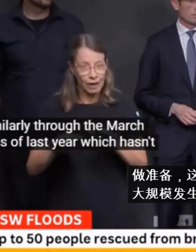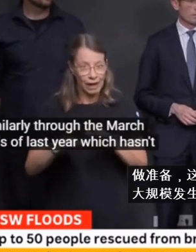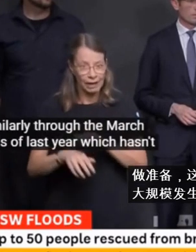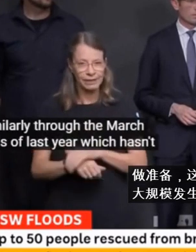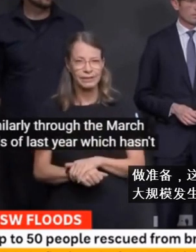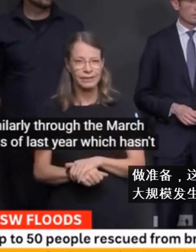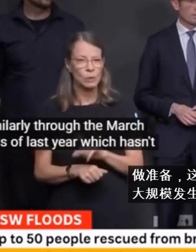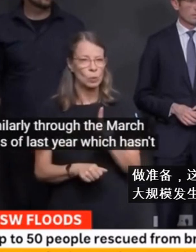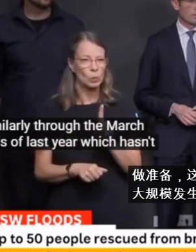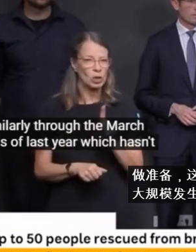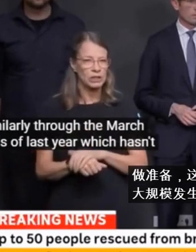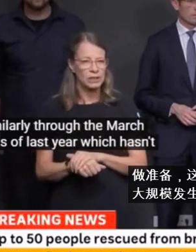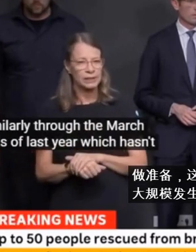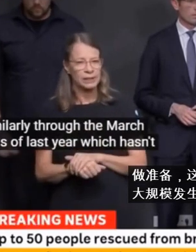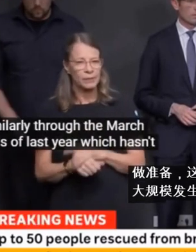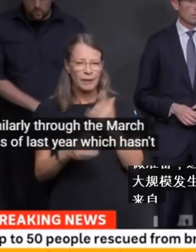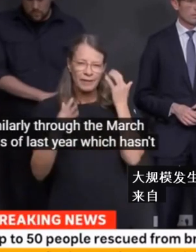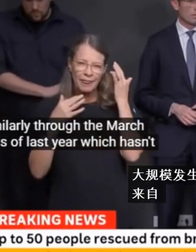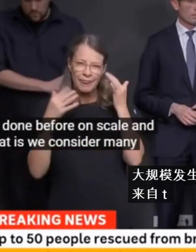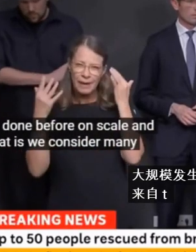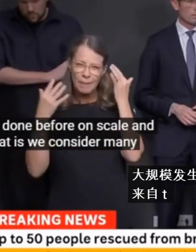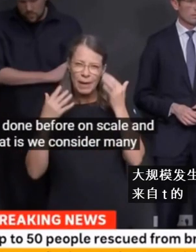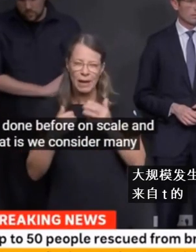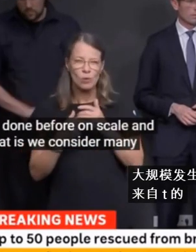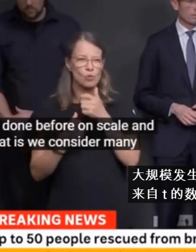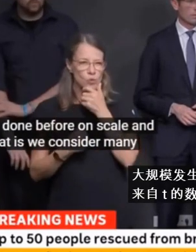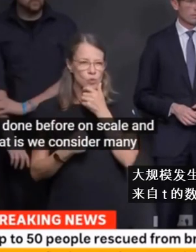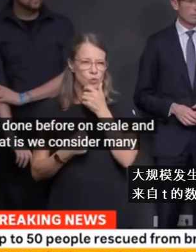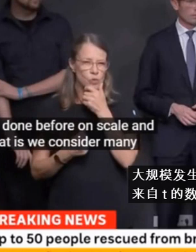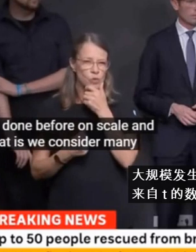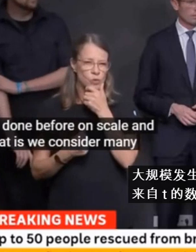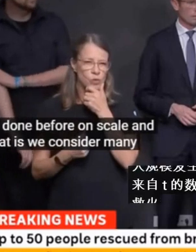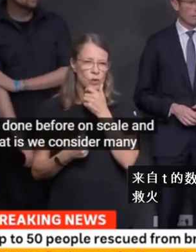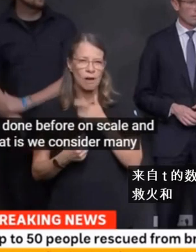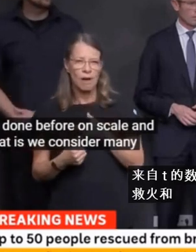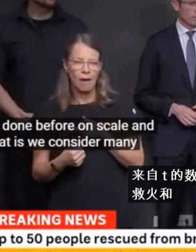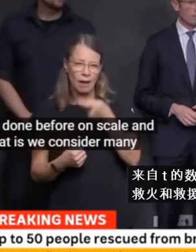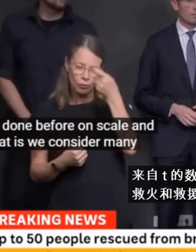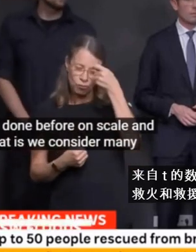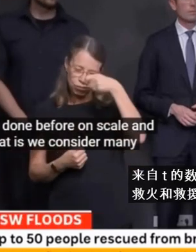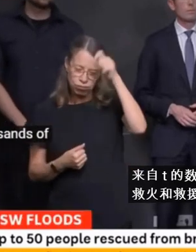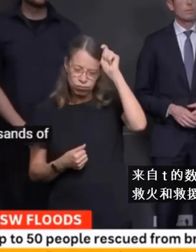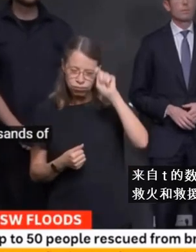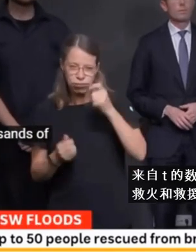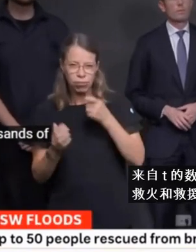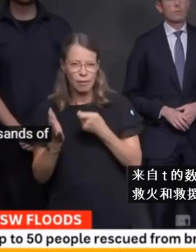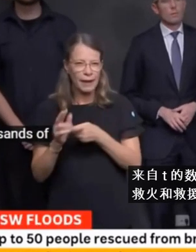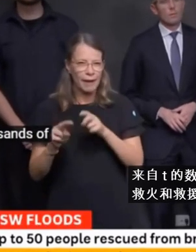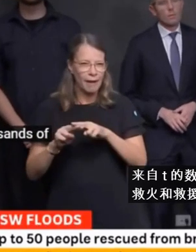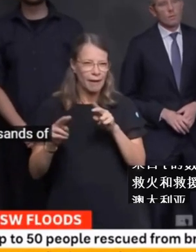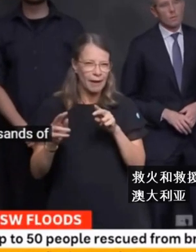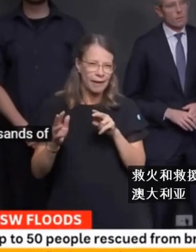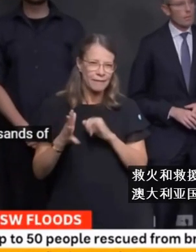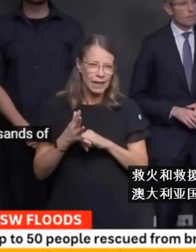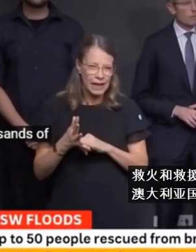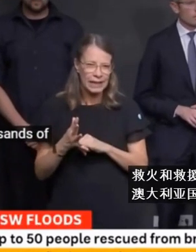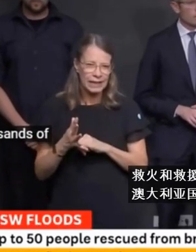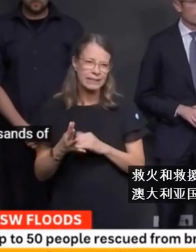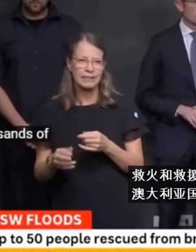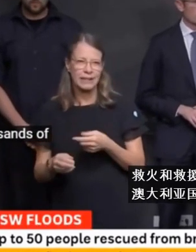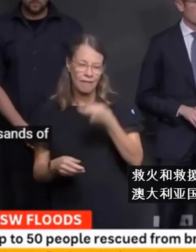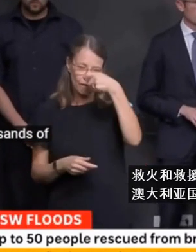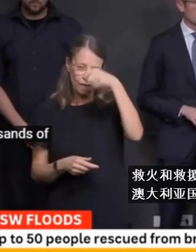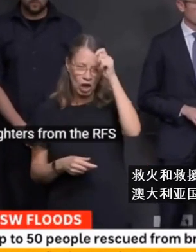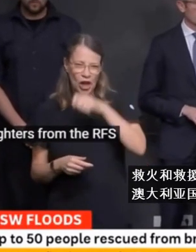scale, and that is we consider many thousands of firefighters from the RFS, from Fire and Rescue, matched with Australian Defence